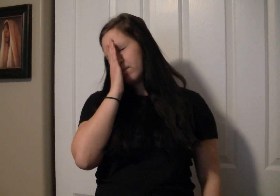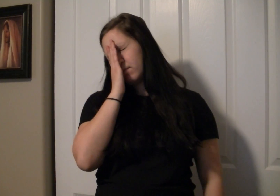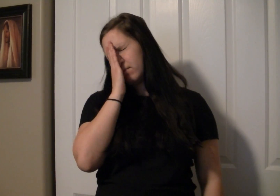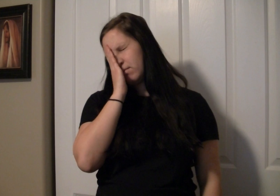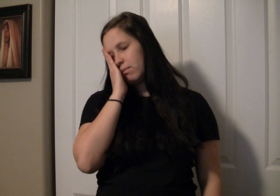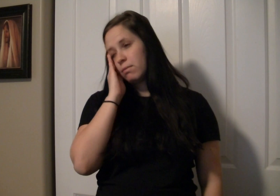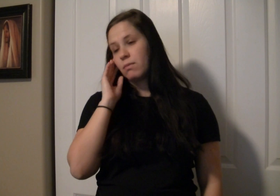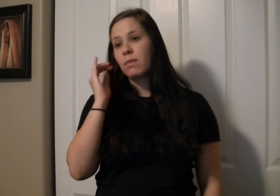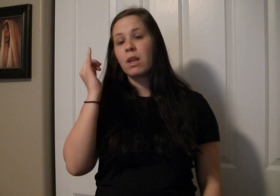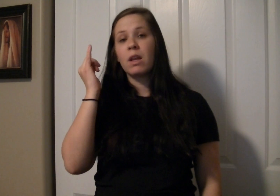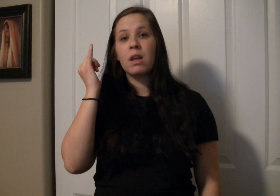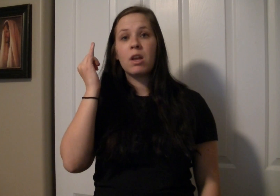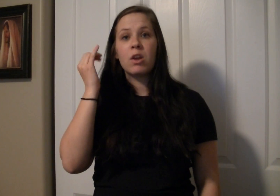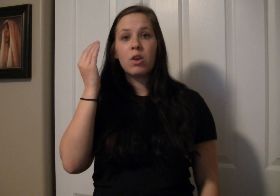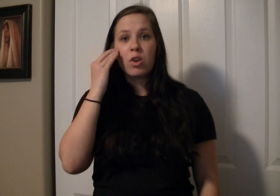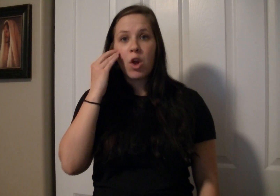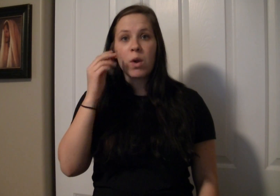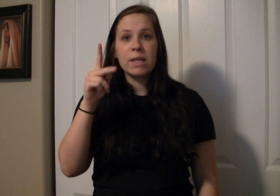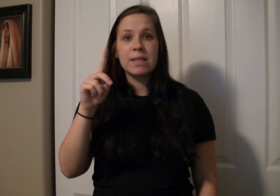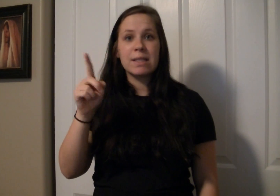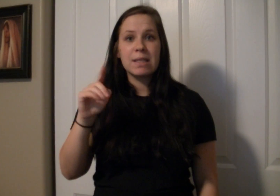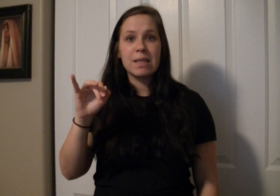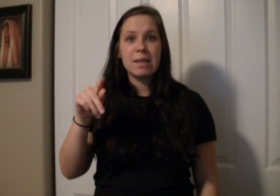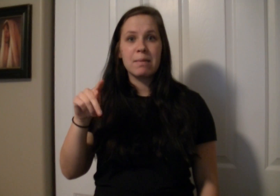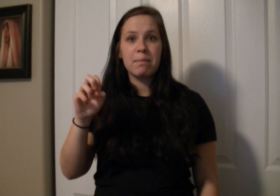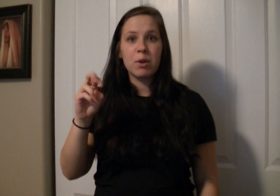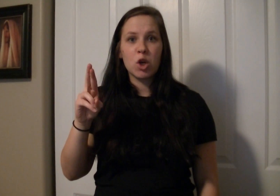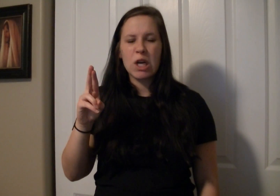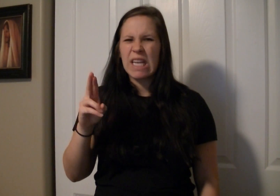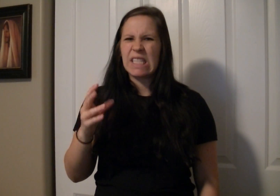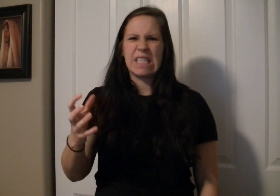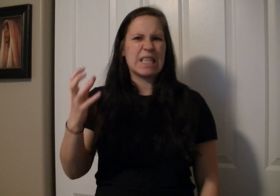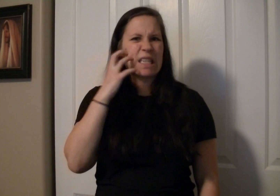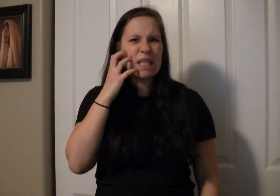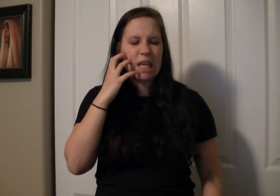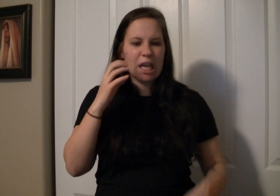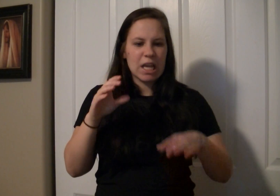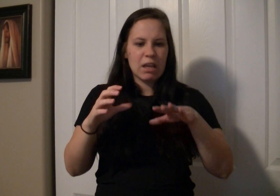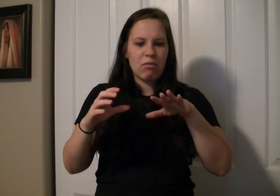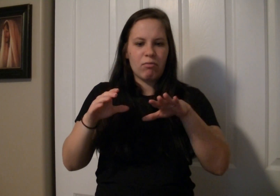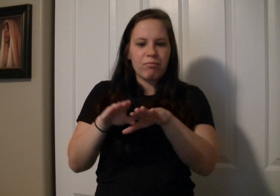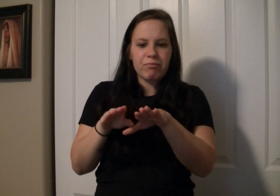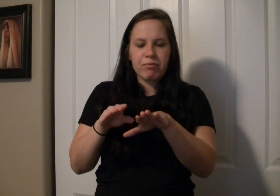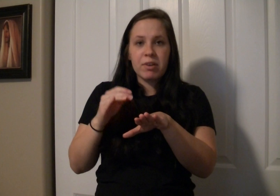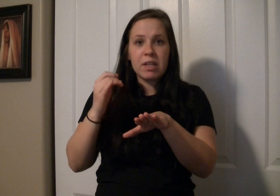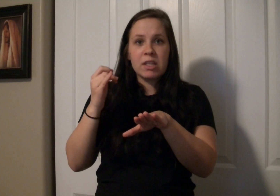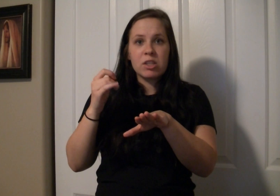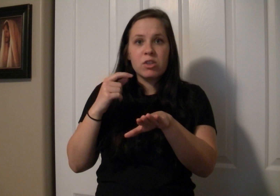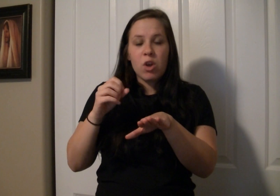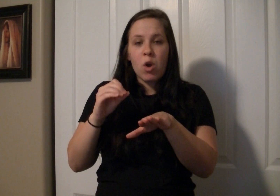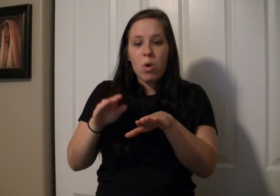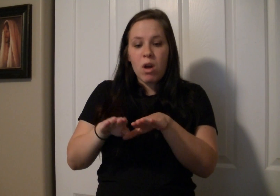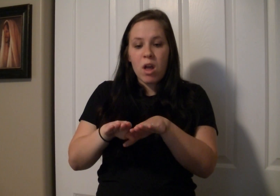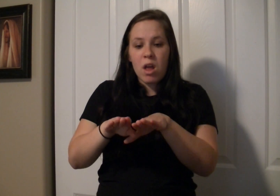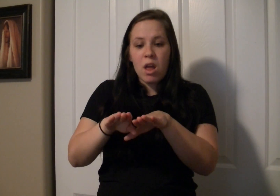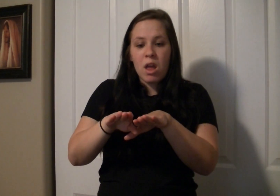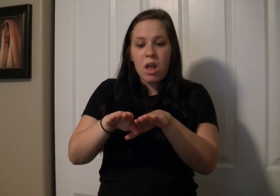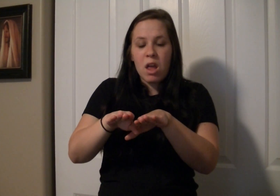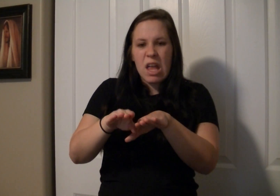to be important when you're sewing that when you get to the top part and the needle doesn't go over the thick part of the